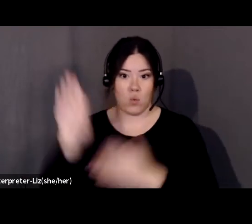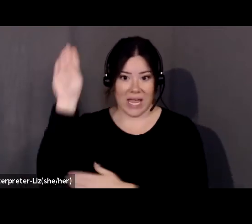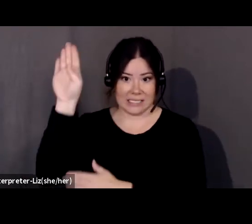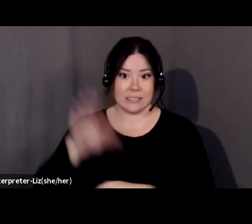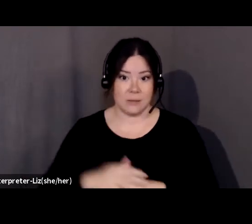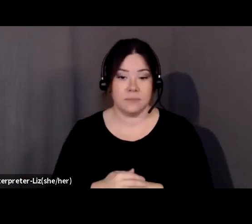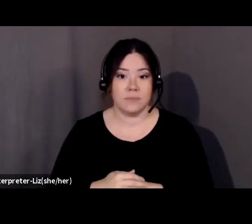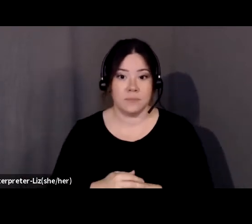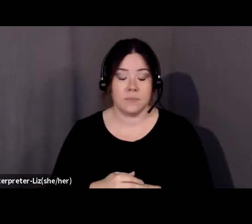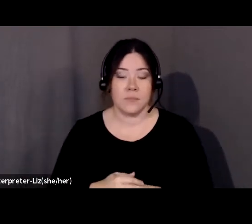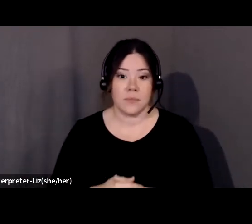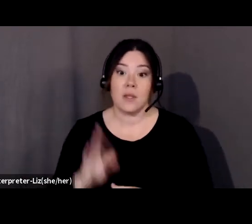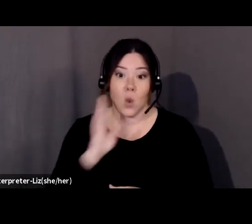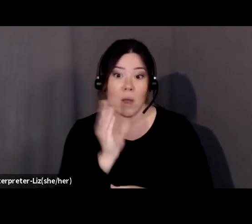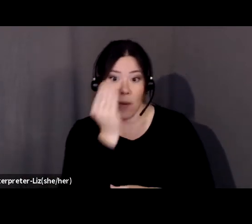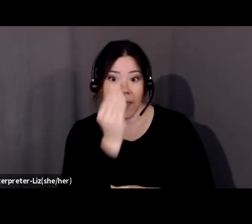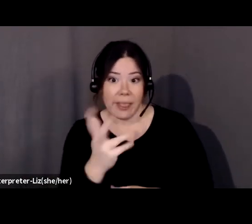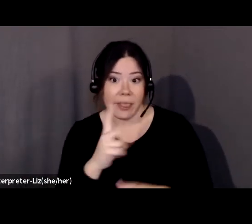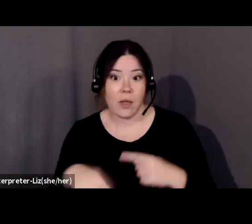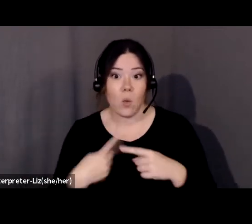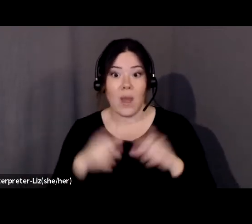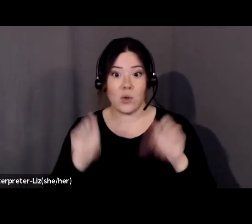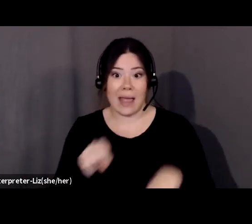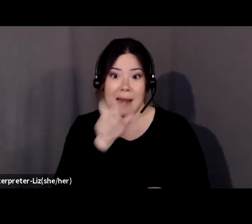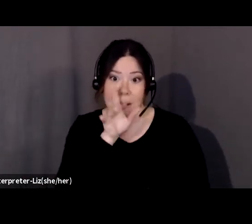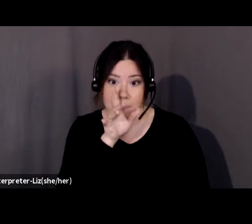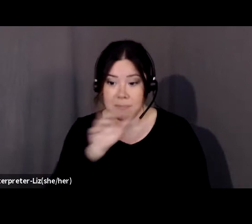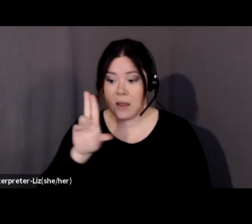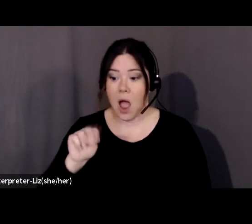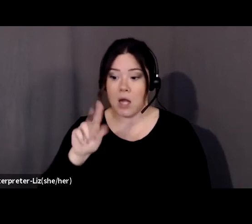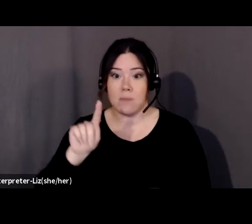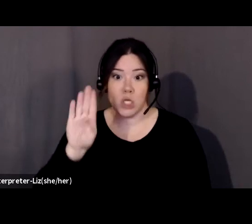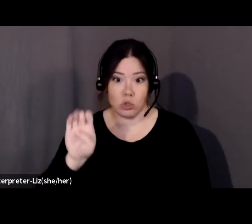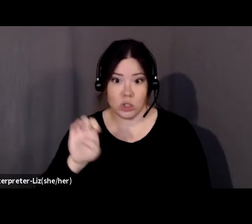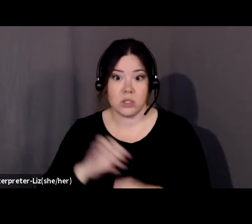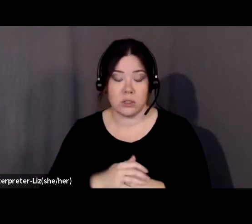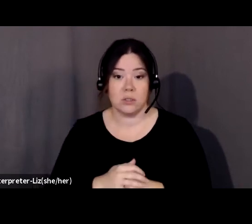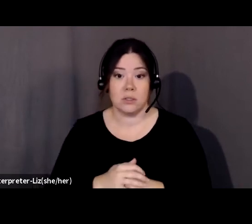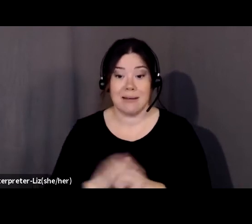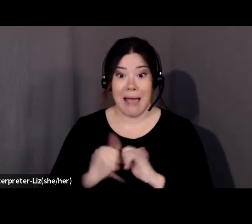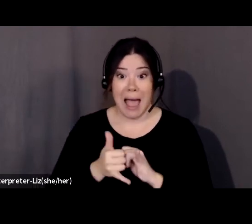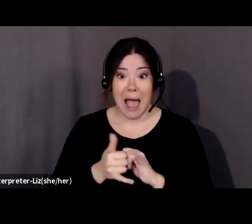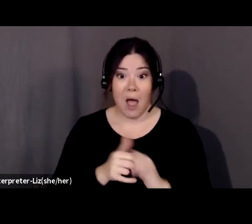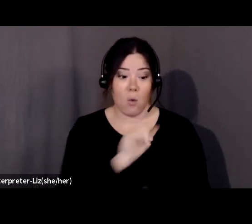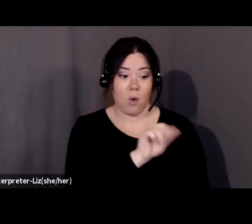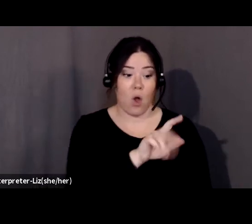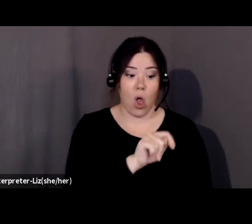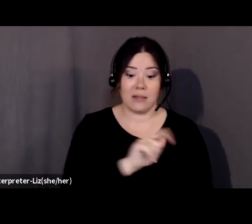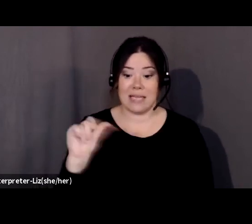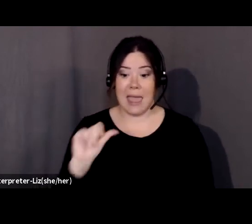you can unmute, and you can unmute by pressing Alt plus the letter A if you happen to be